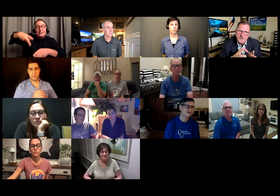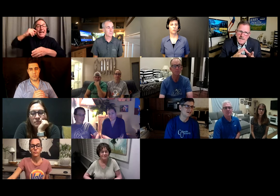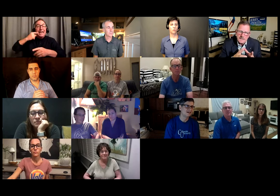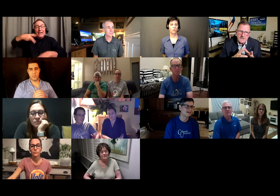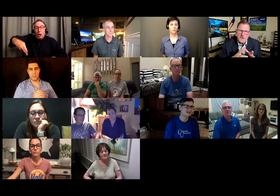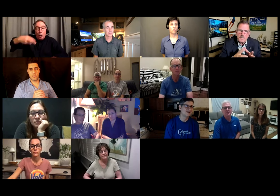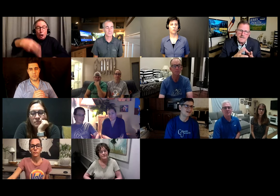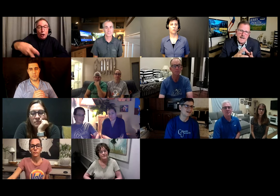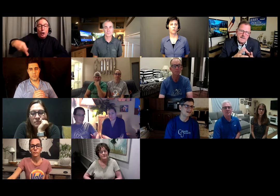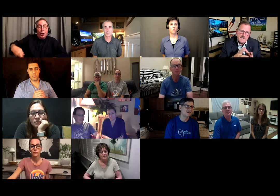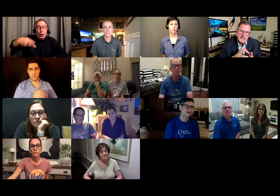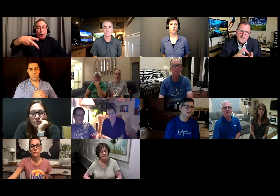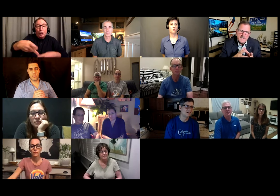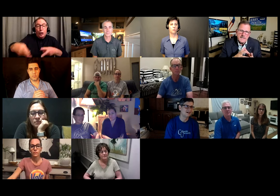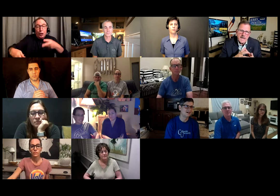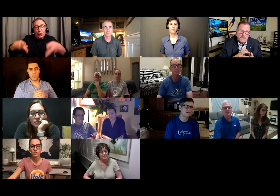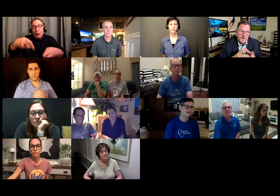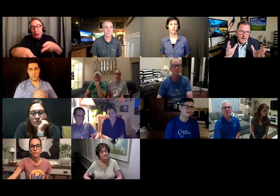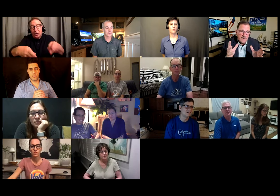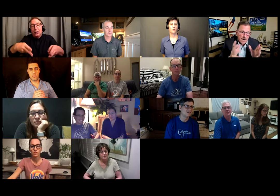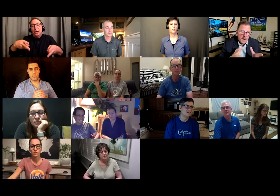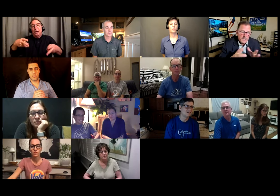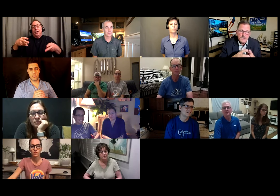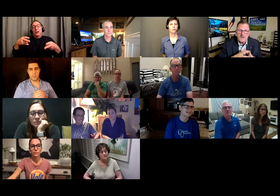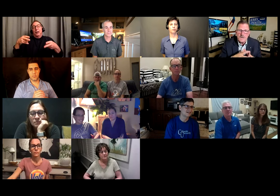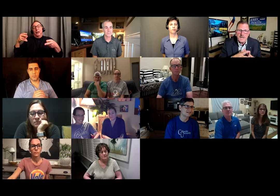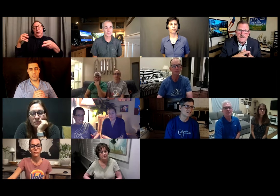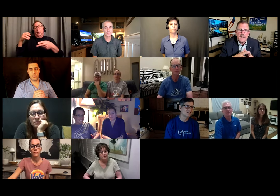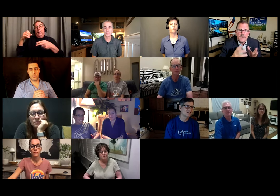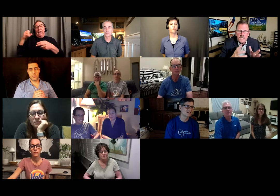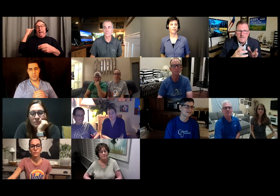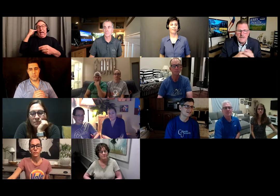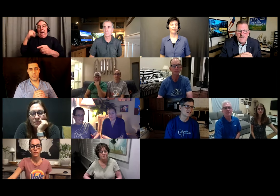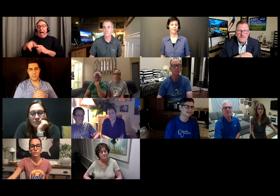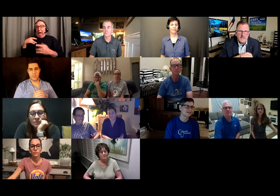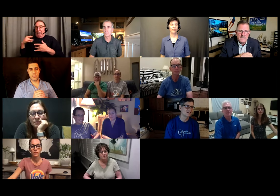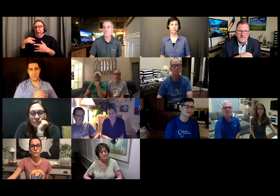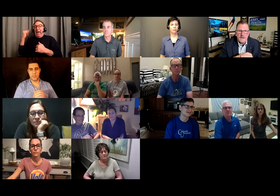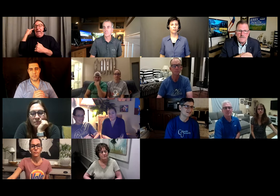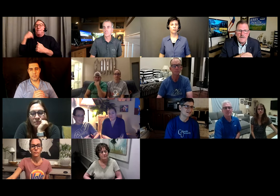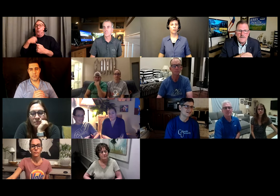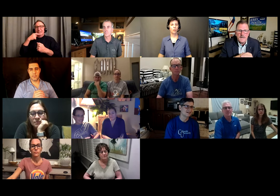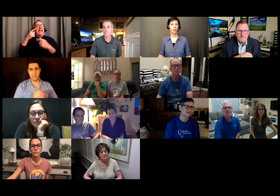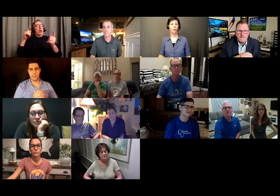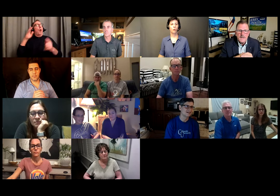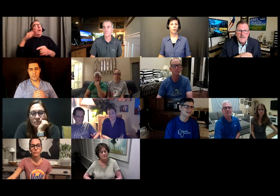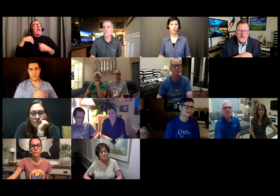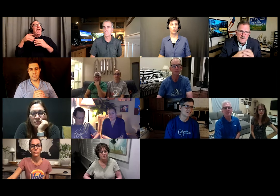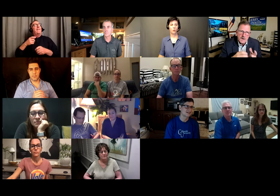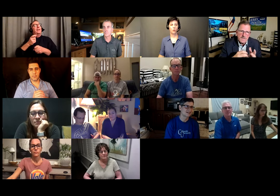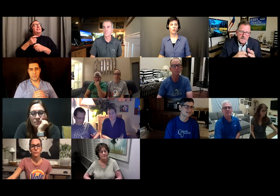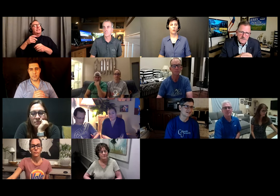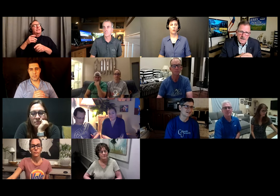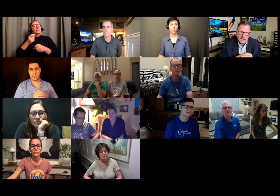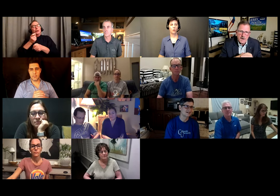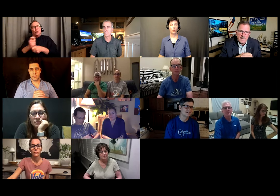issue with that is this herd mentality is that, wow, they are going to do trick or treat downtown and we get 1,000 kids downtown. And you